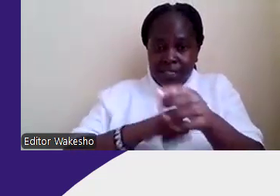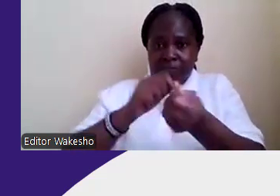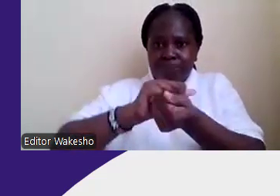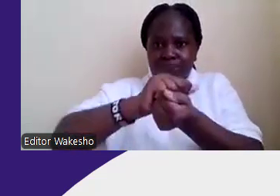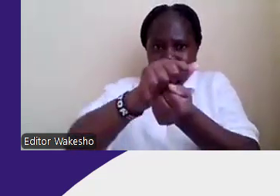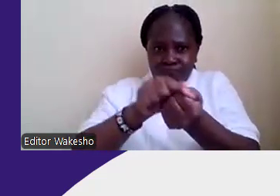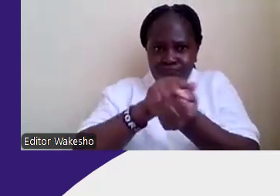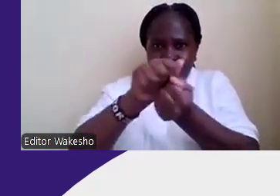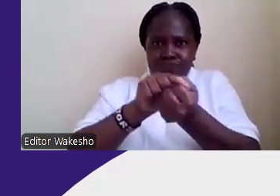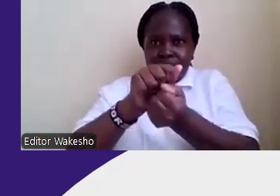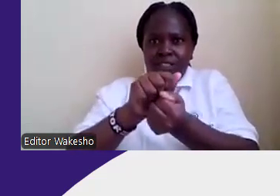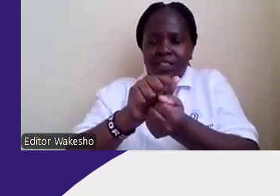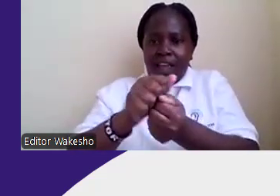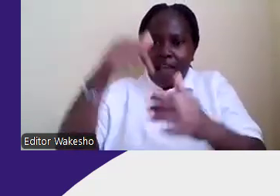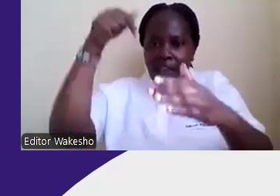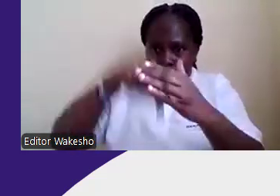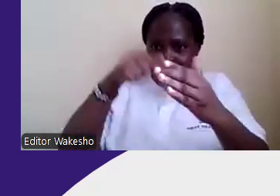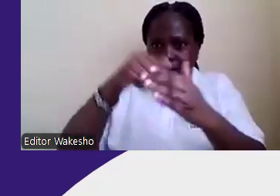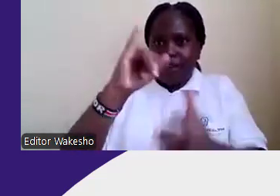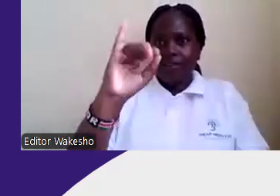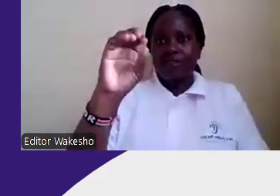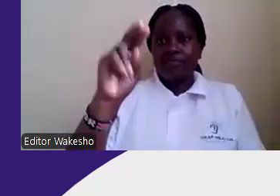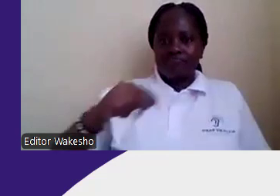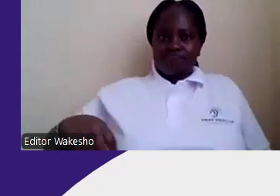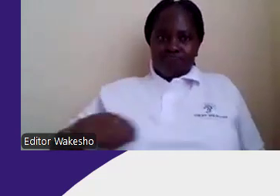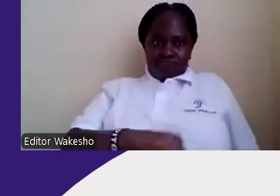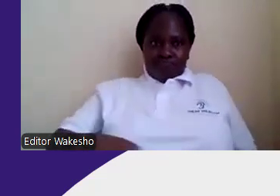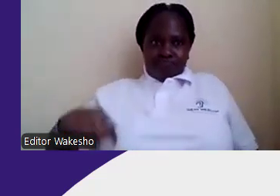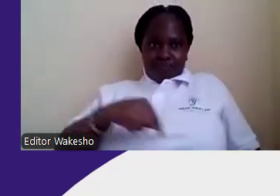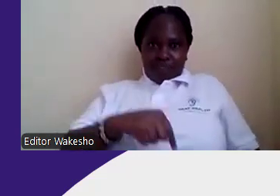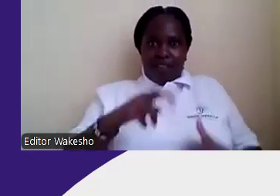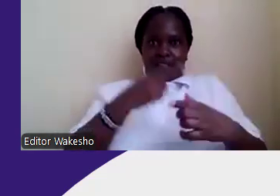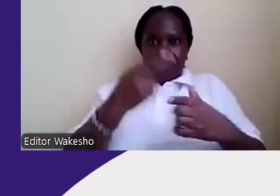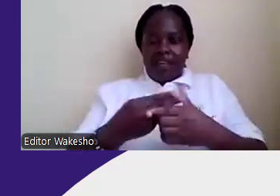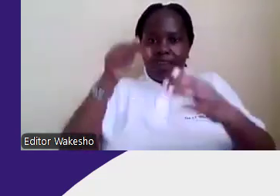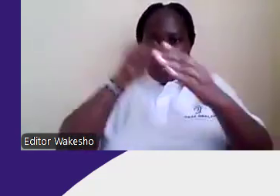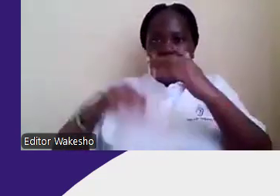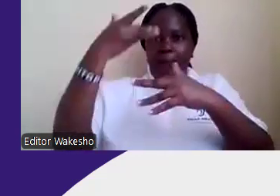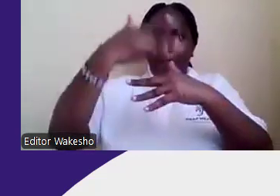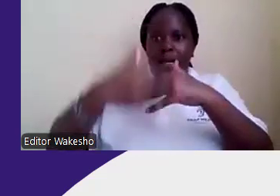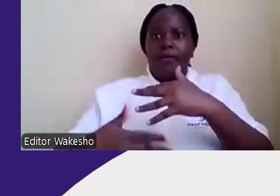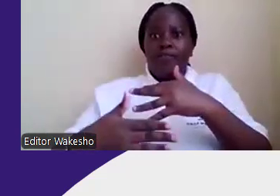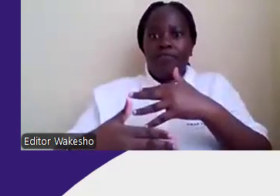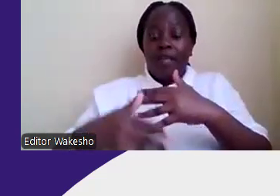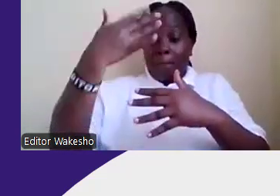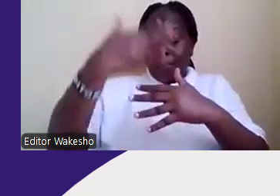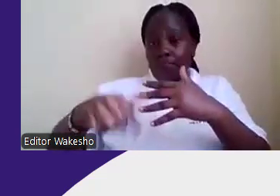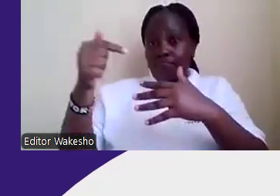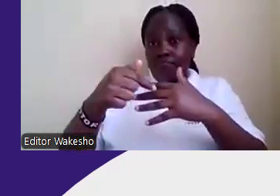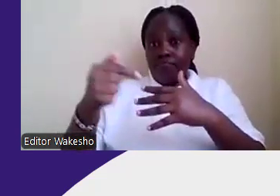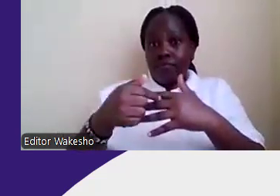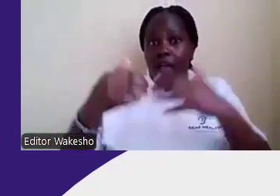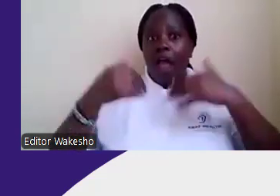goes to your intestines and then it's absorbed into the bloodstream. You understand? So this is blood that contains